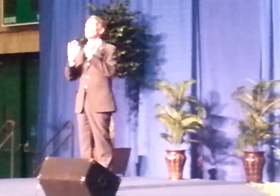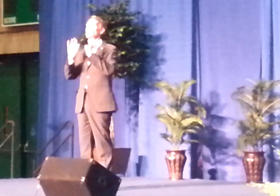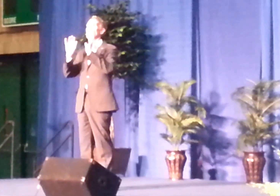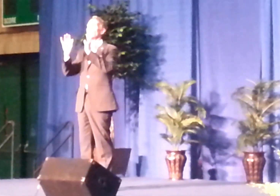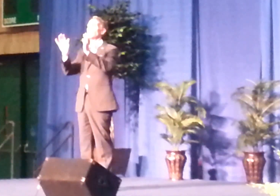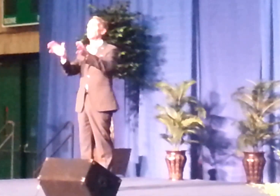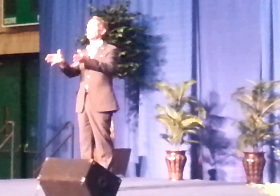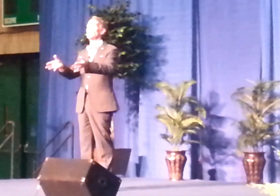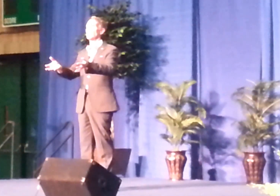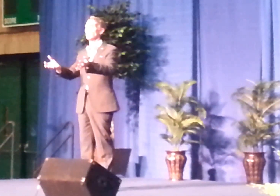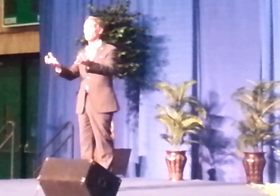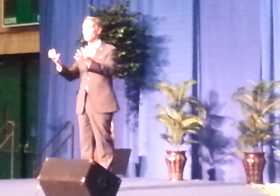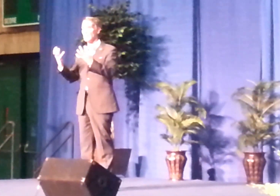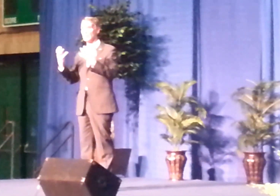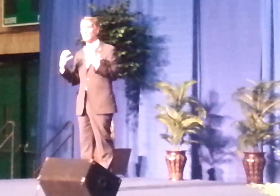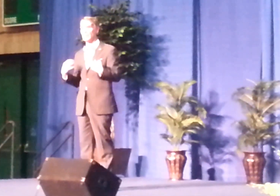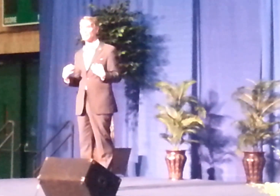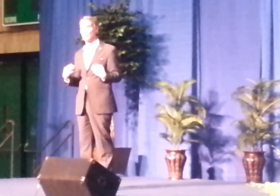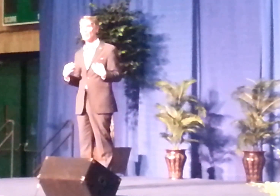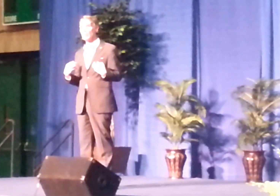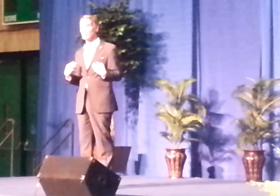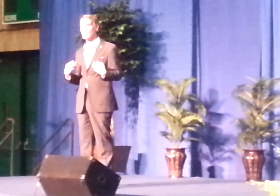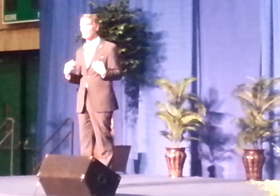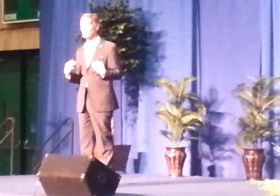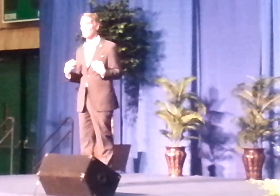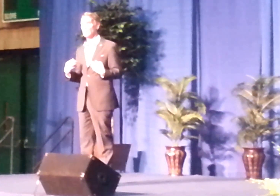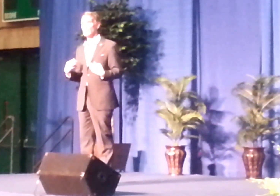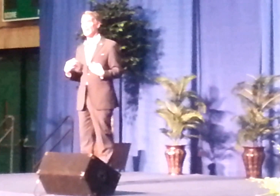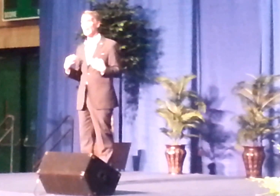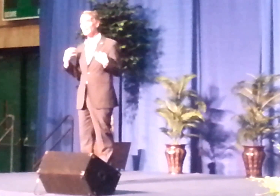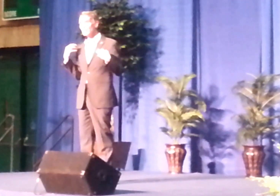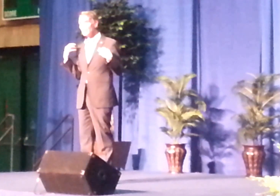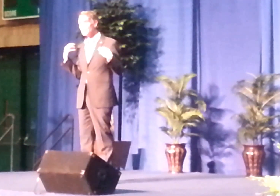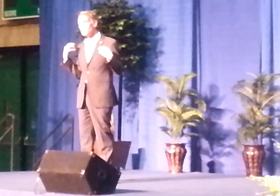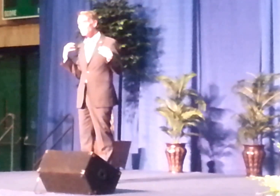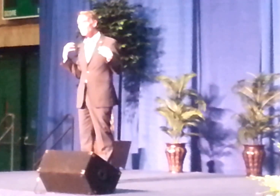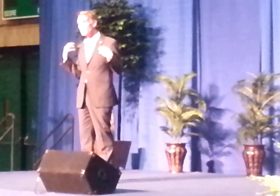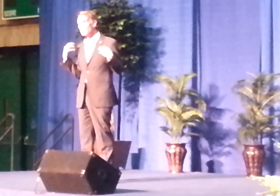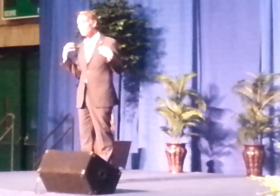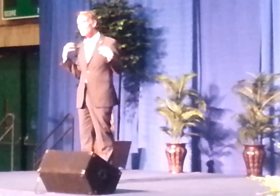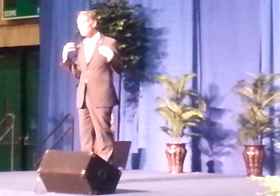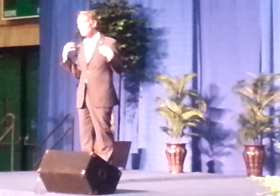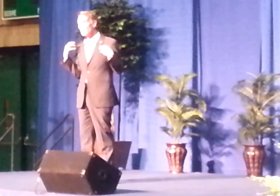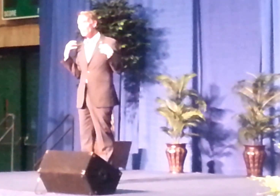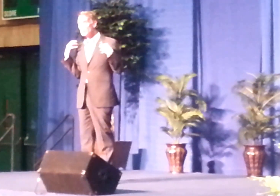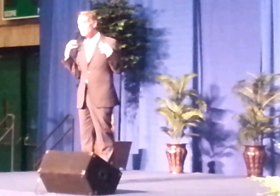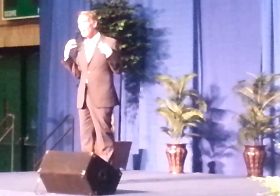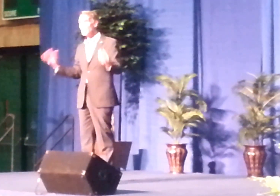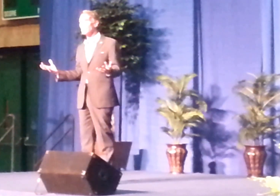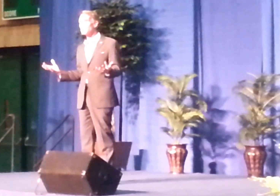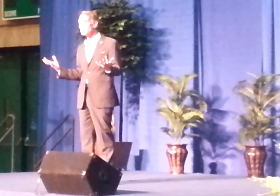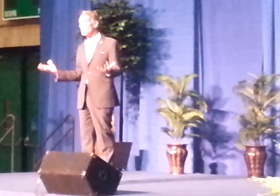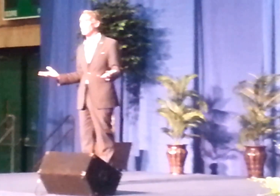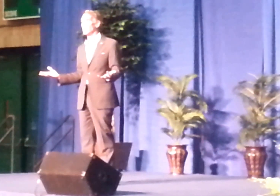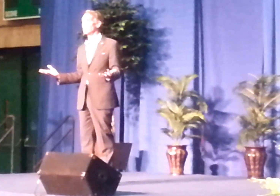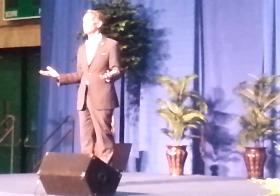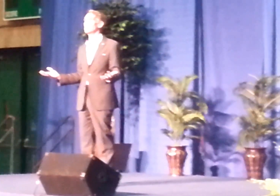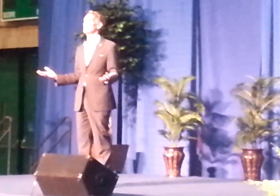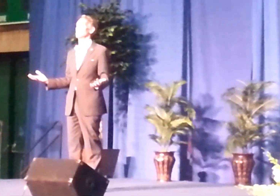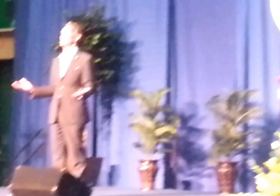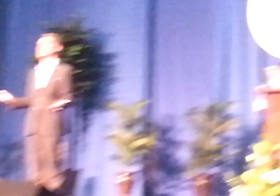discovering things in outer space, we learn about things on Earth. And if we stop